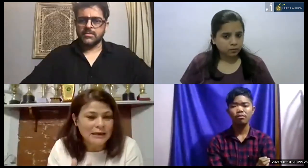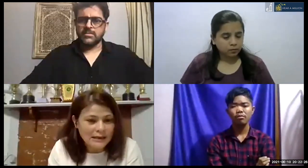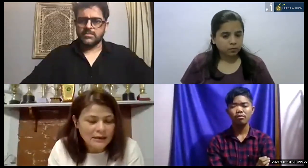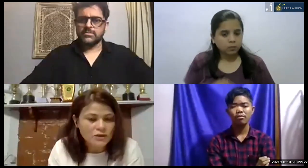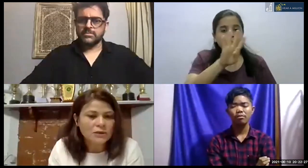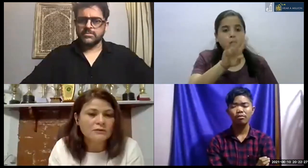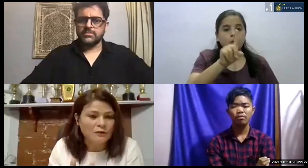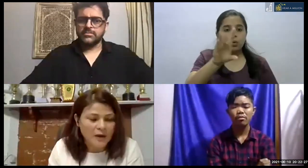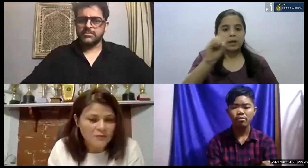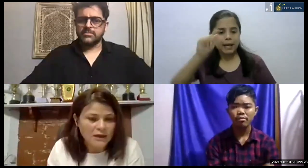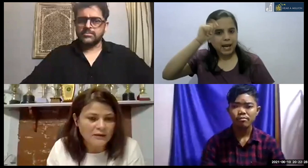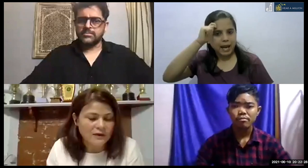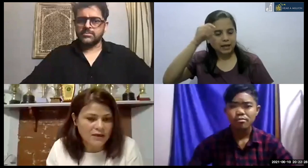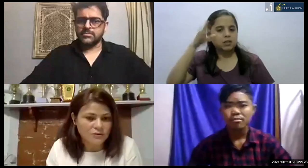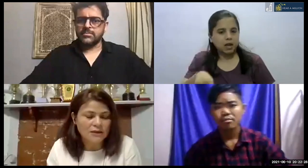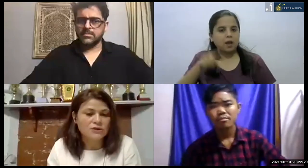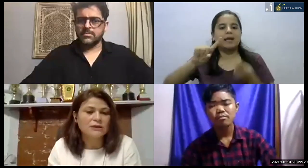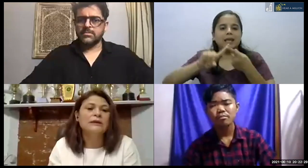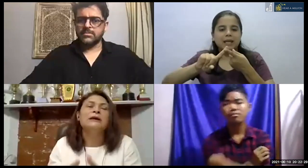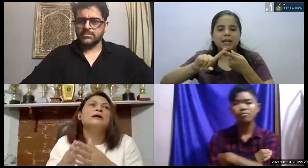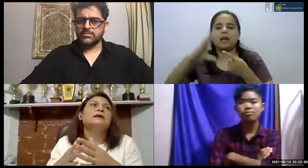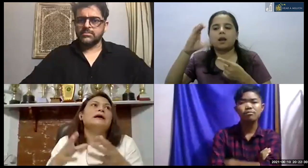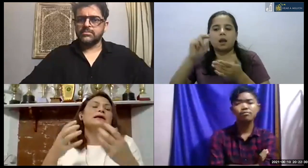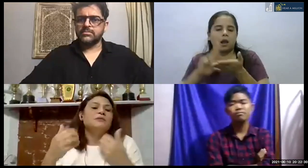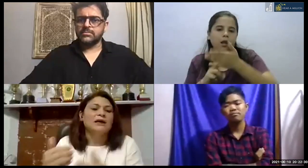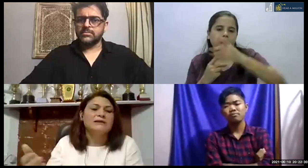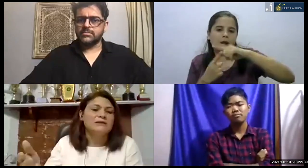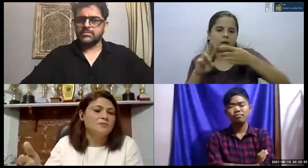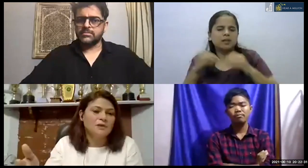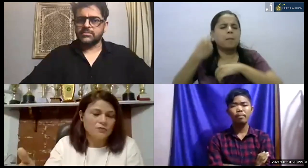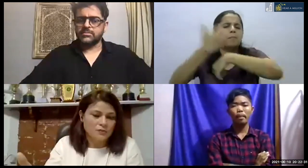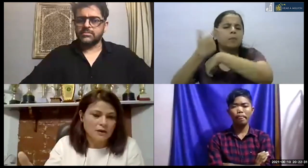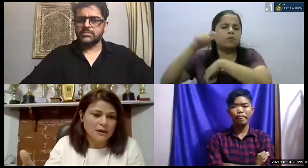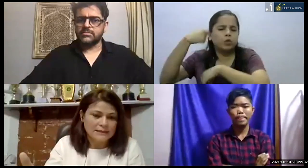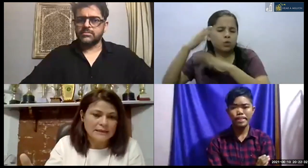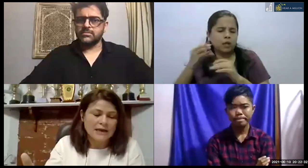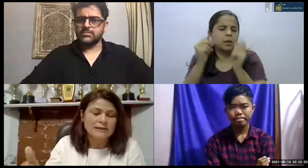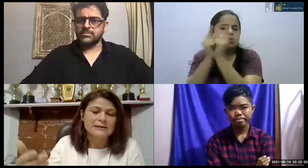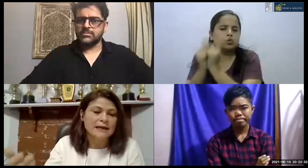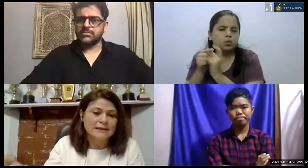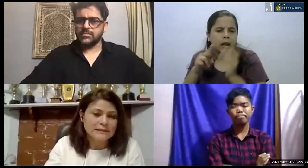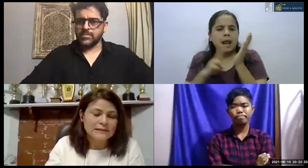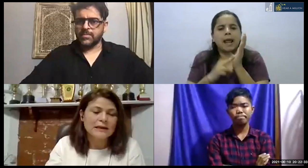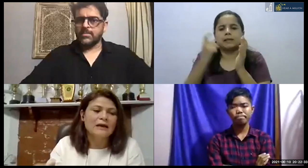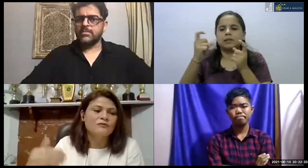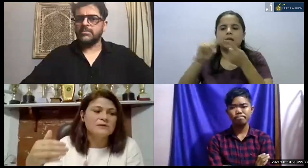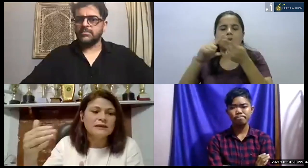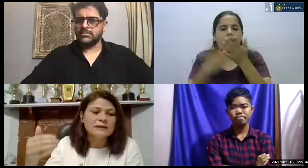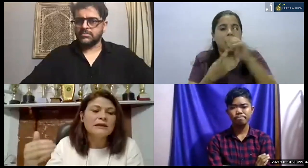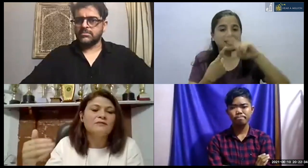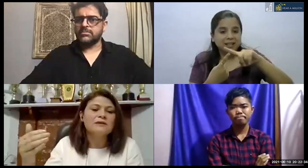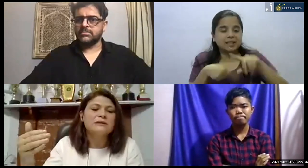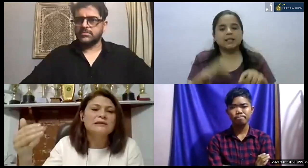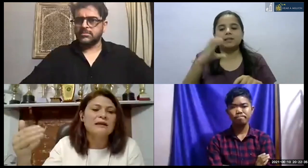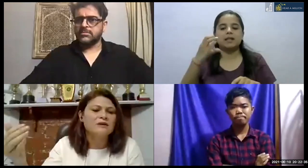e-content in English for primary level education. And that can be accessible through NCERT, CIET. And for